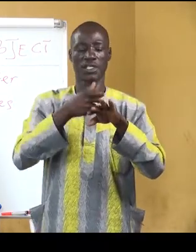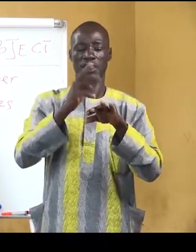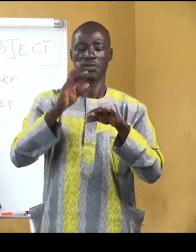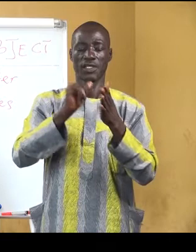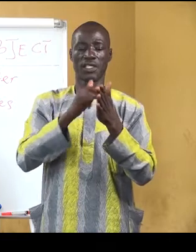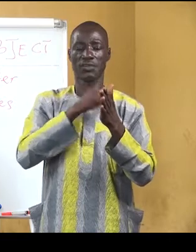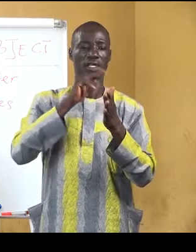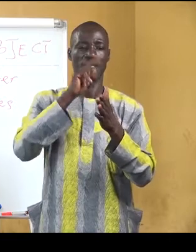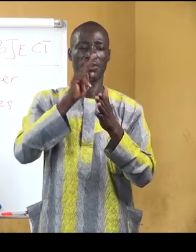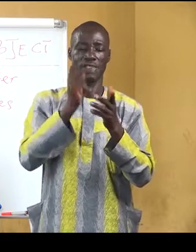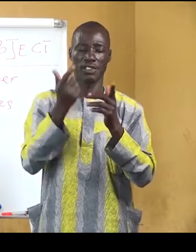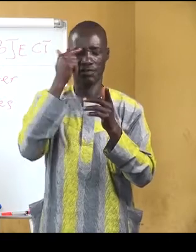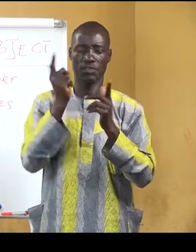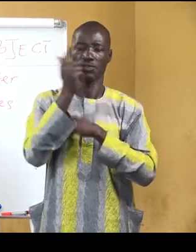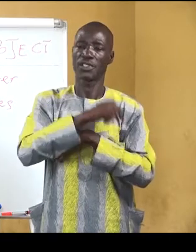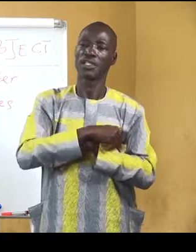today.